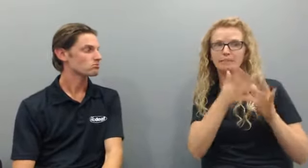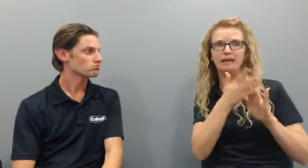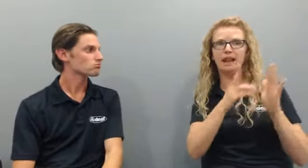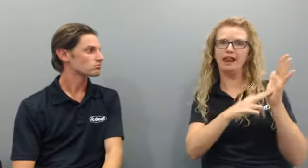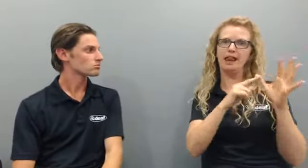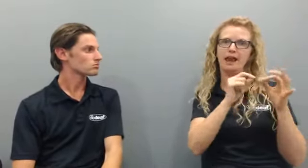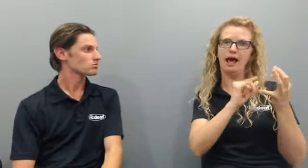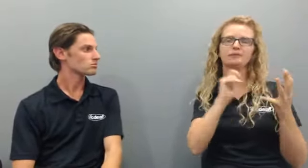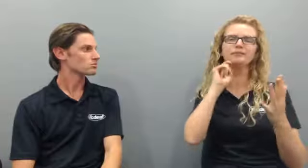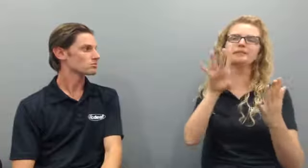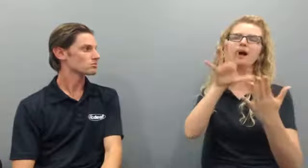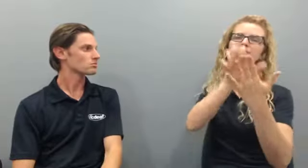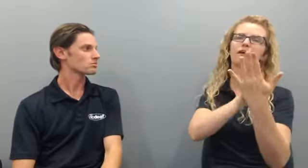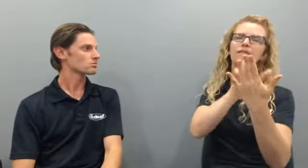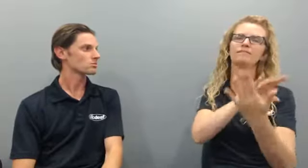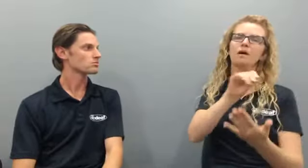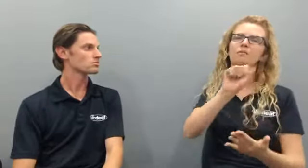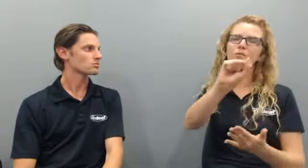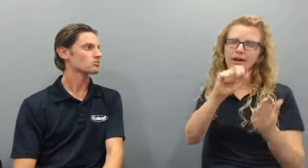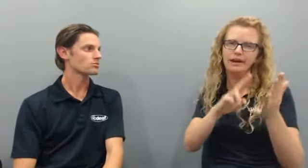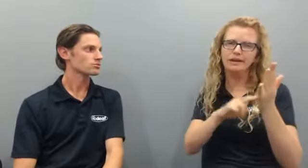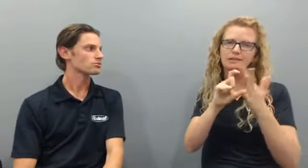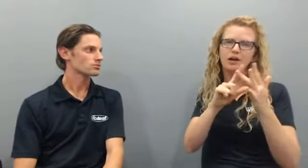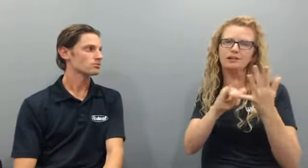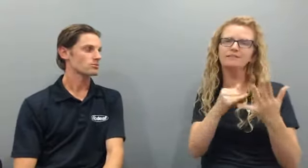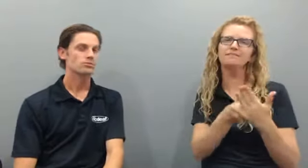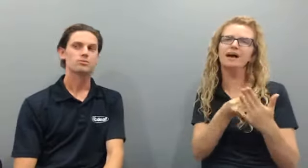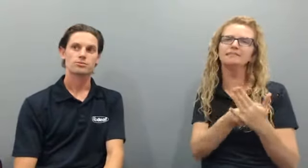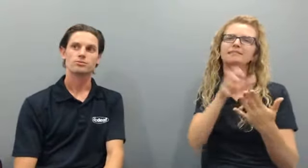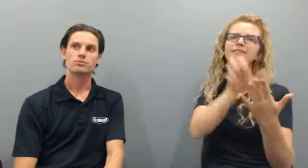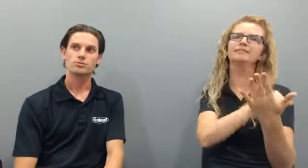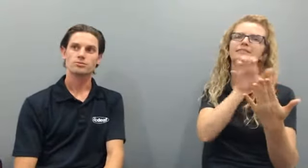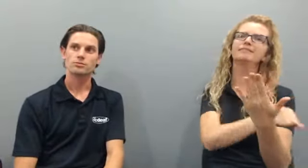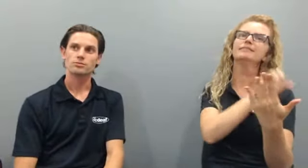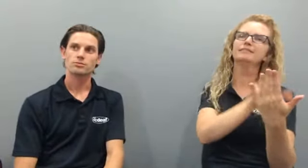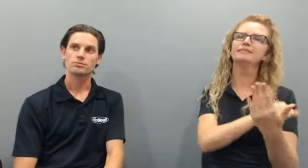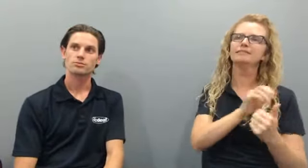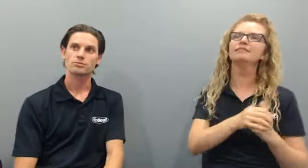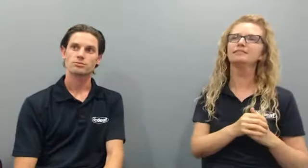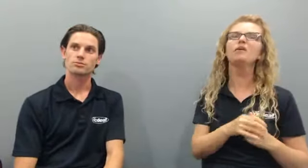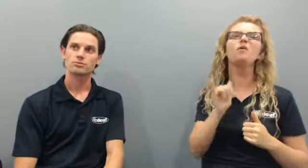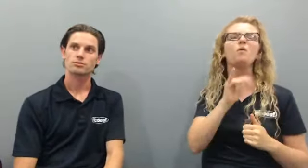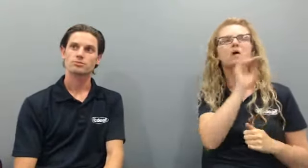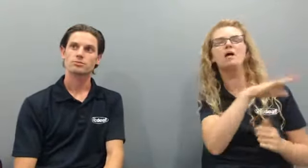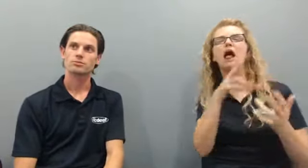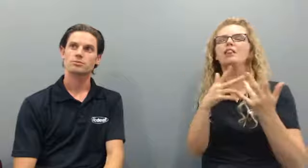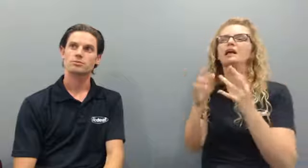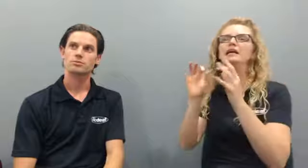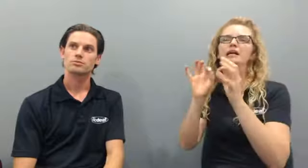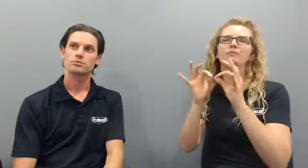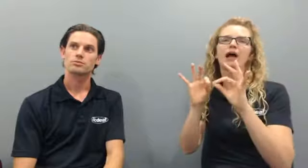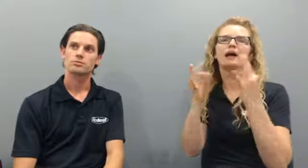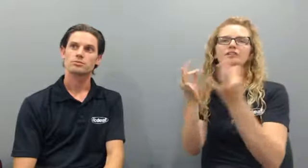continue using NABs, you can. NABs will then just take that funding out of your accounts, out of the money that out of